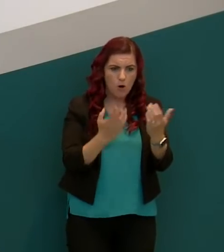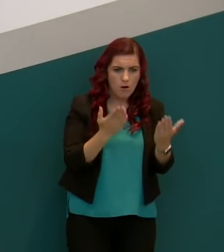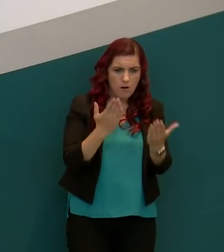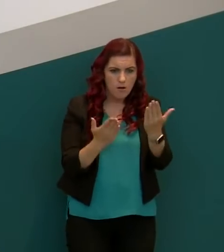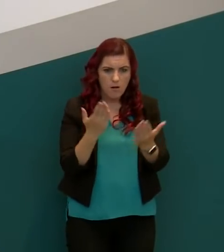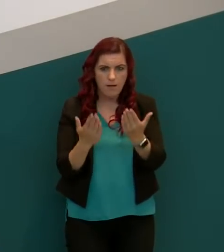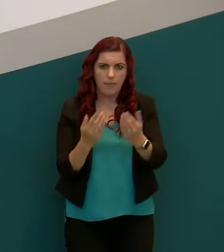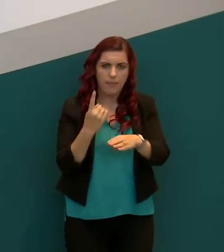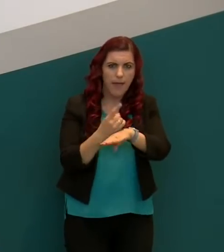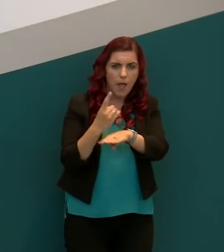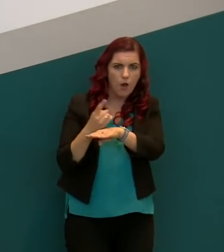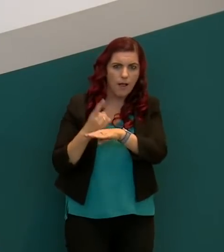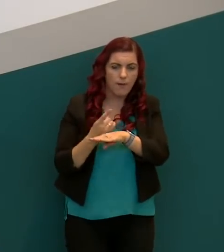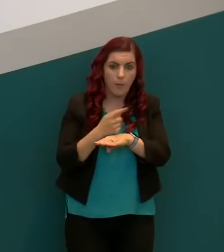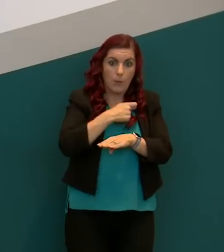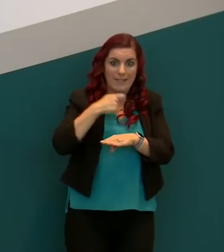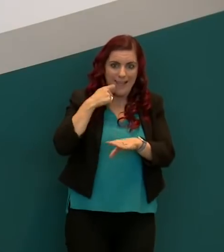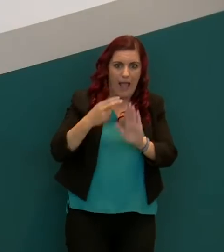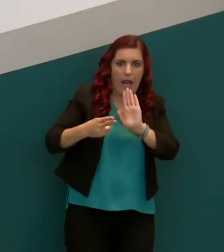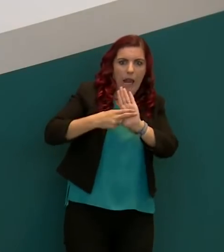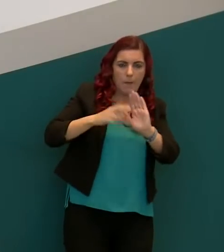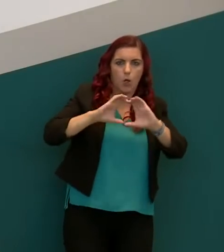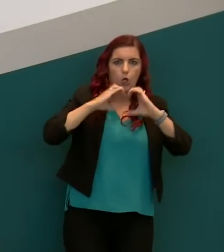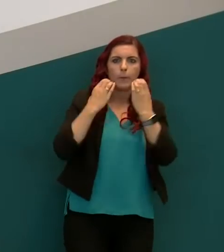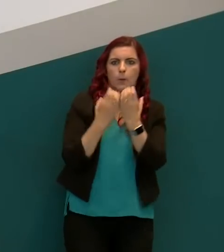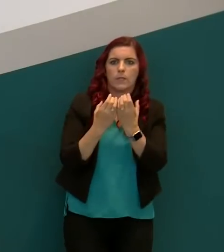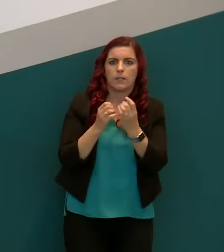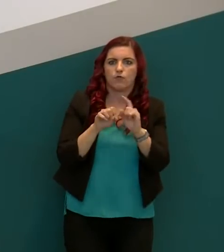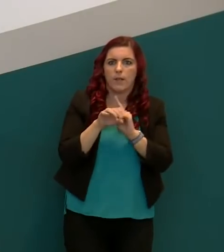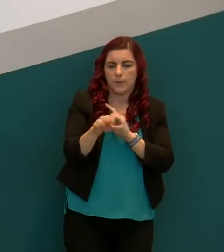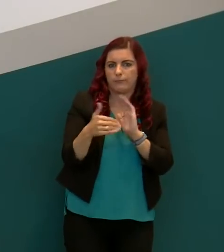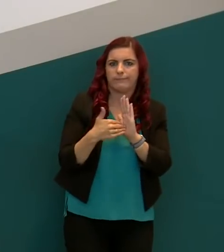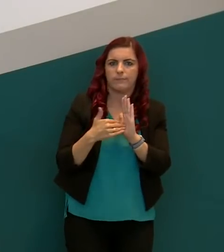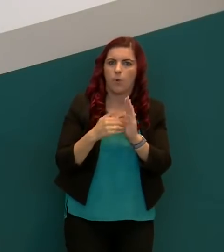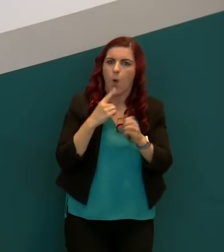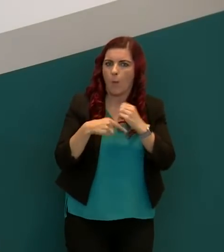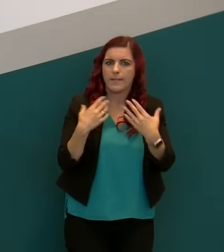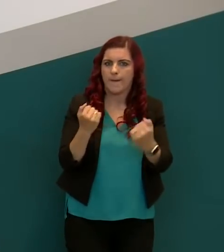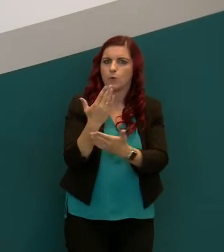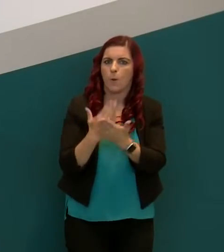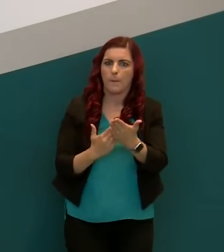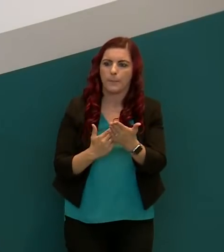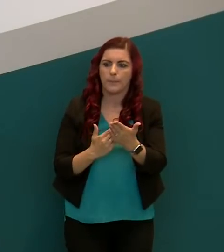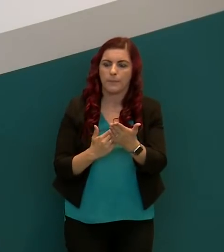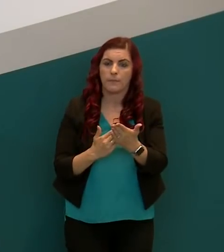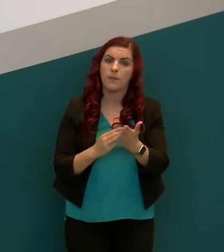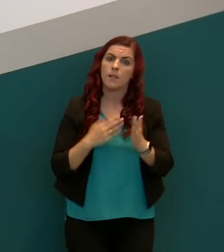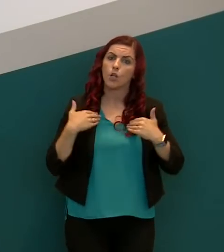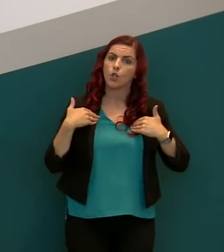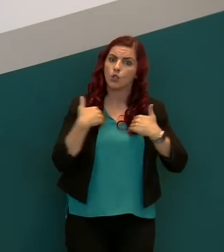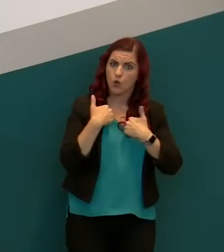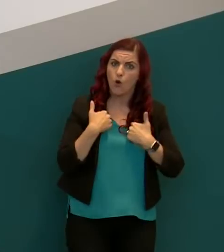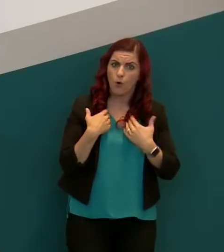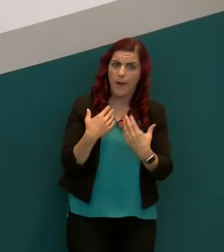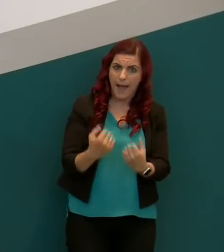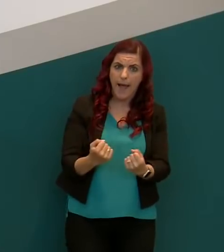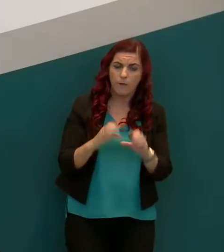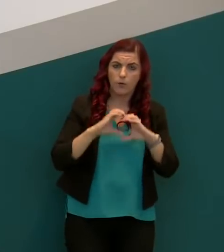are defined as community transmission. It is a concern that we have community